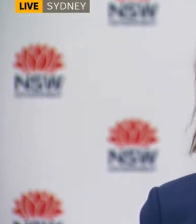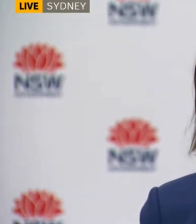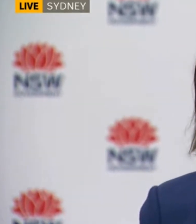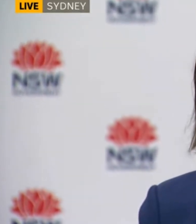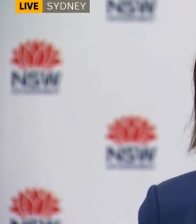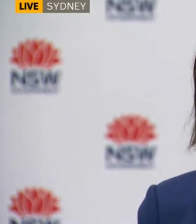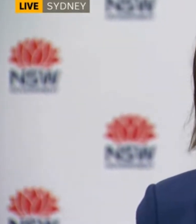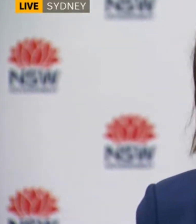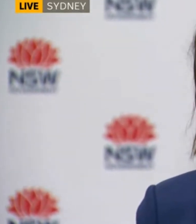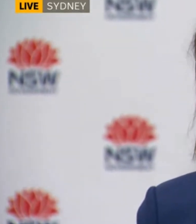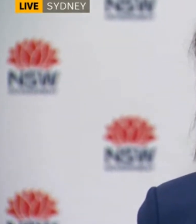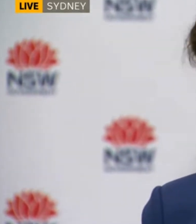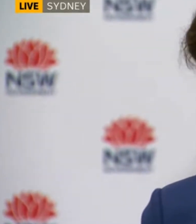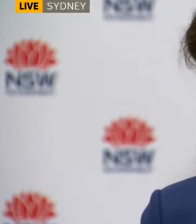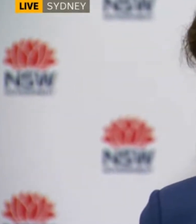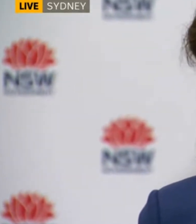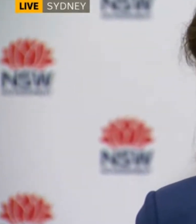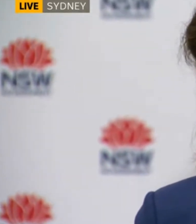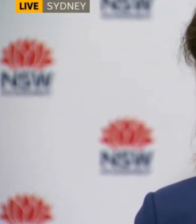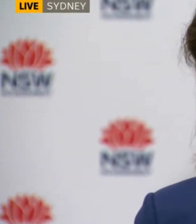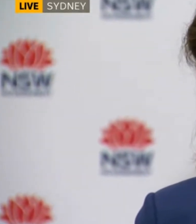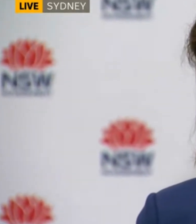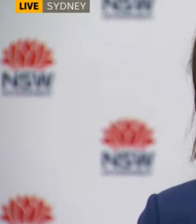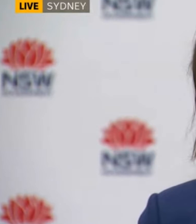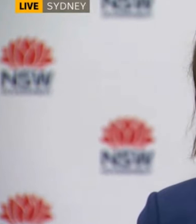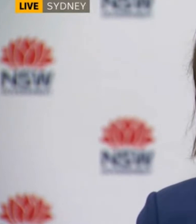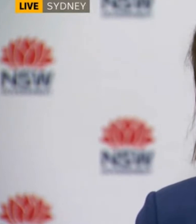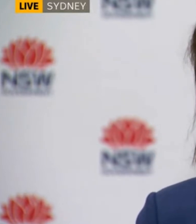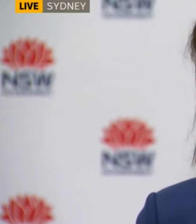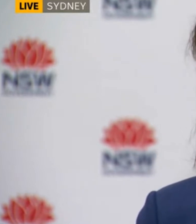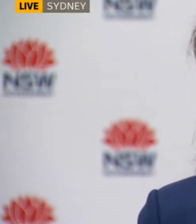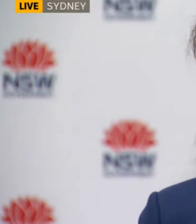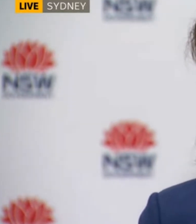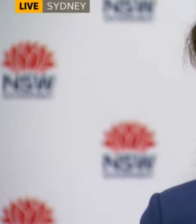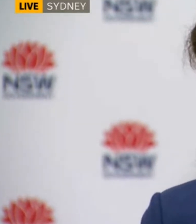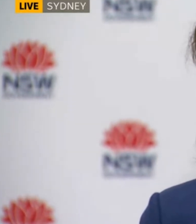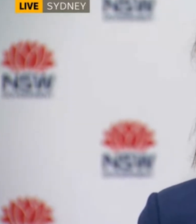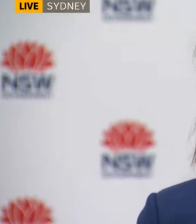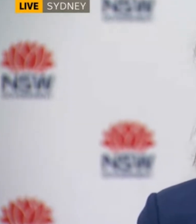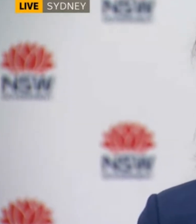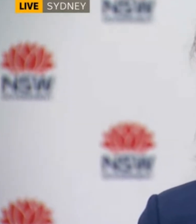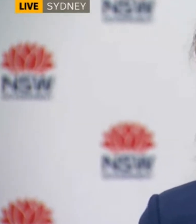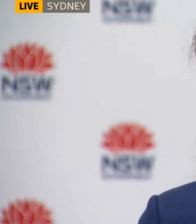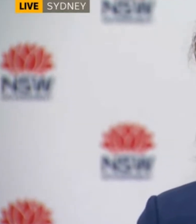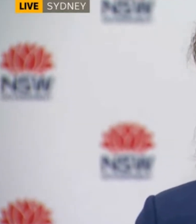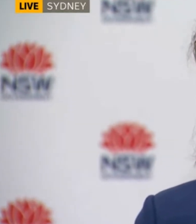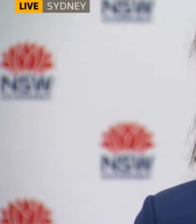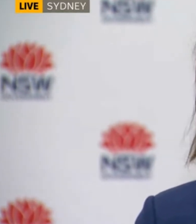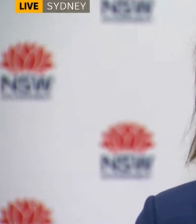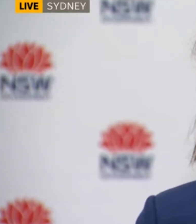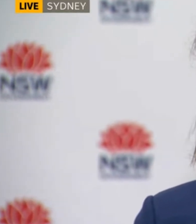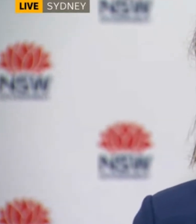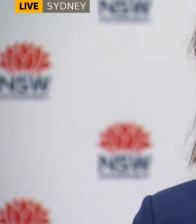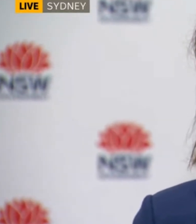rates as high as possible. We had 239 cases of community transmission, 35 at least of which were infectious